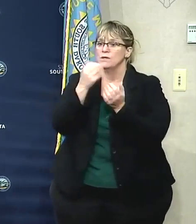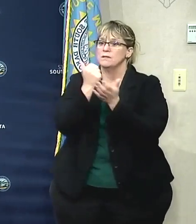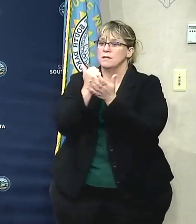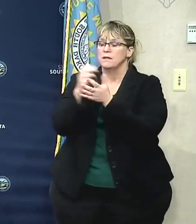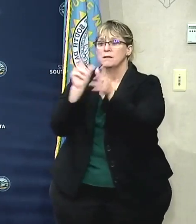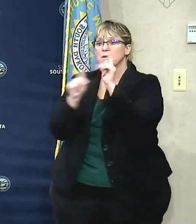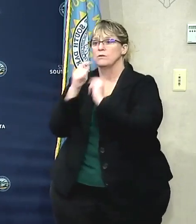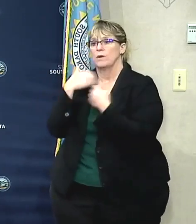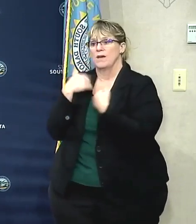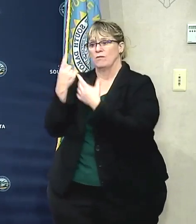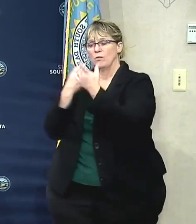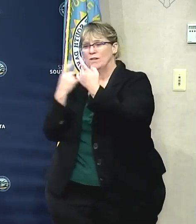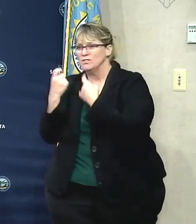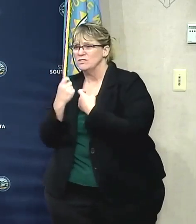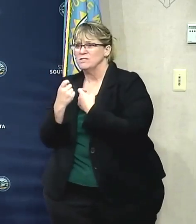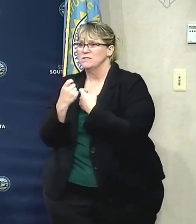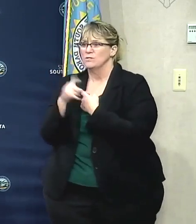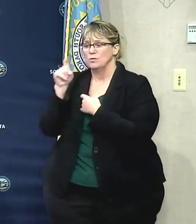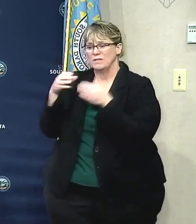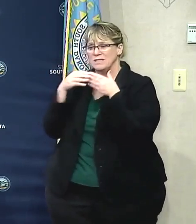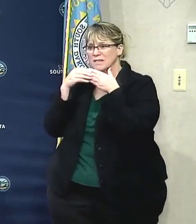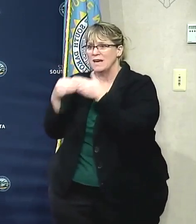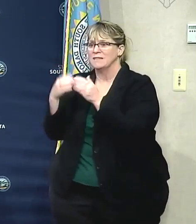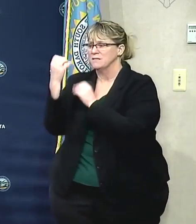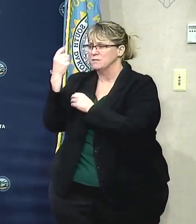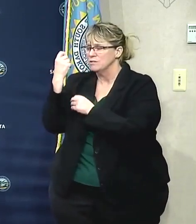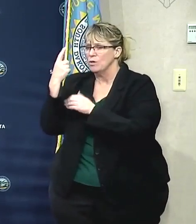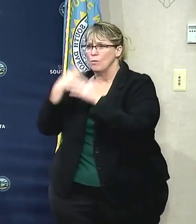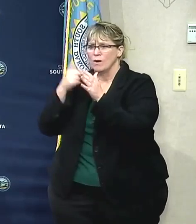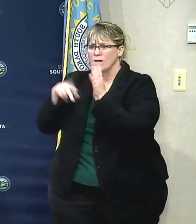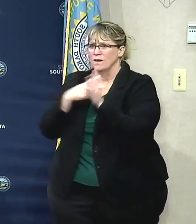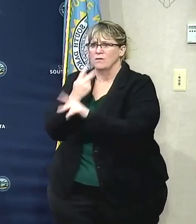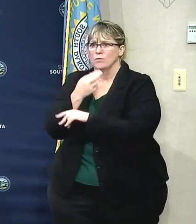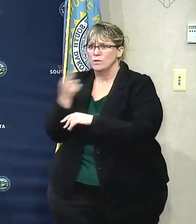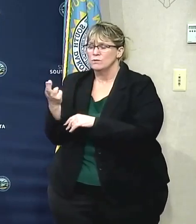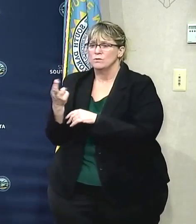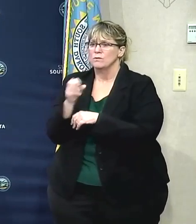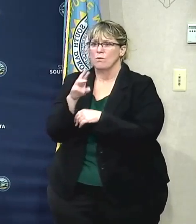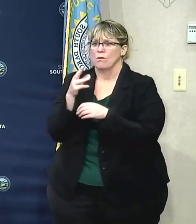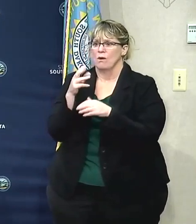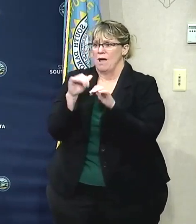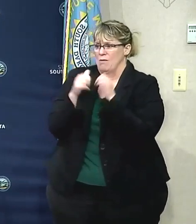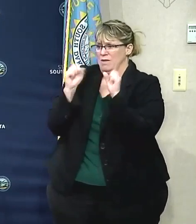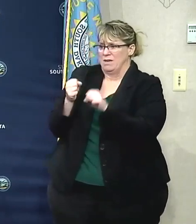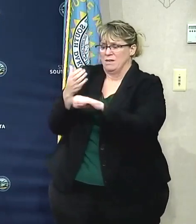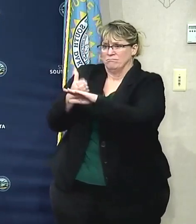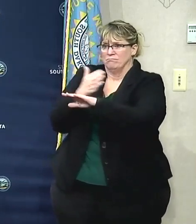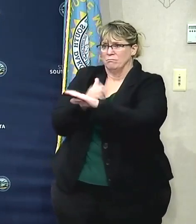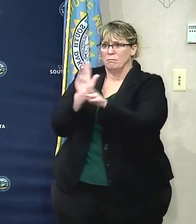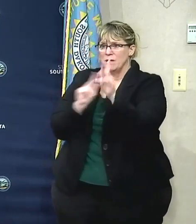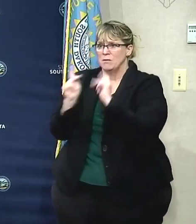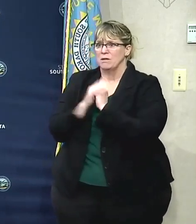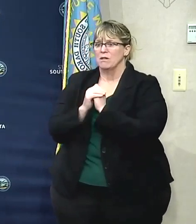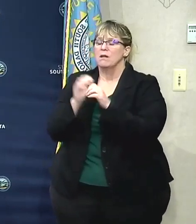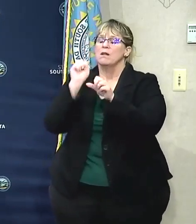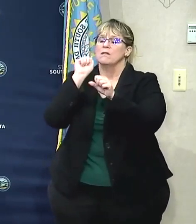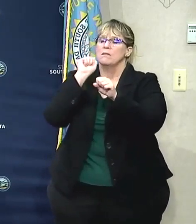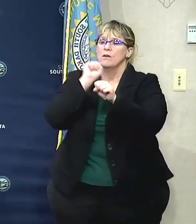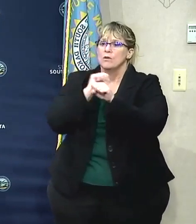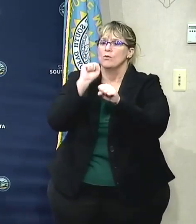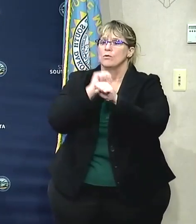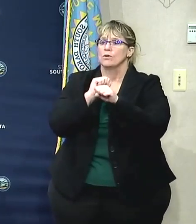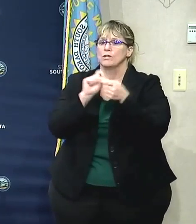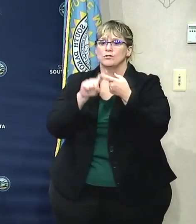those who have questions, who need guidance about what kind of resources there are or how they can help people, they are working